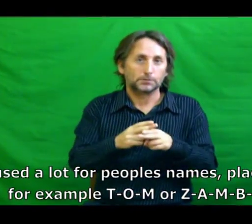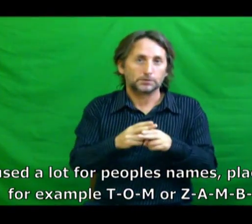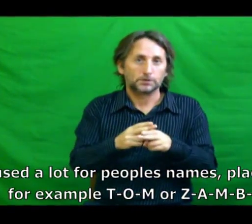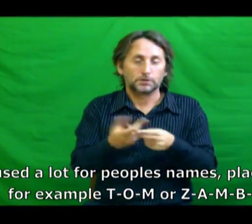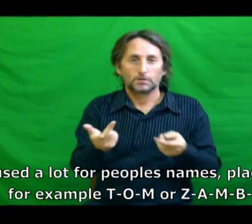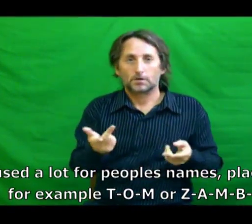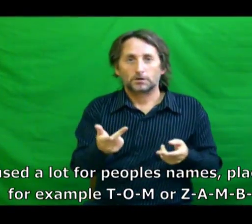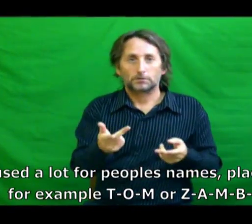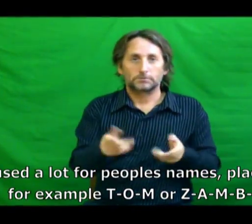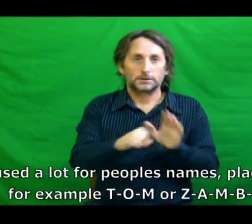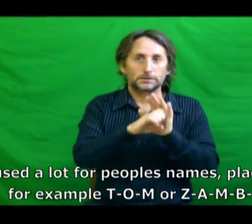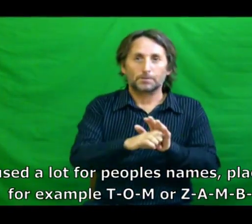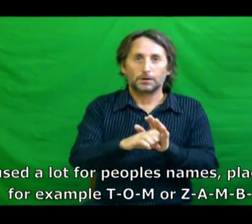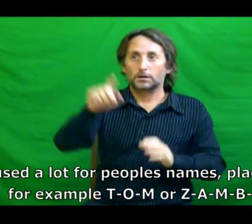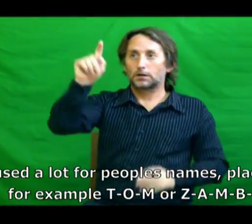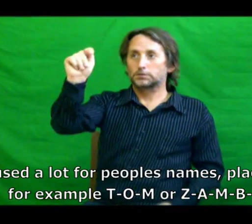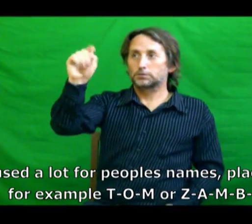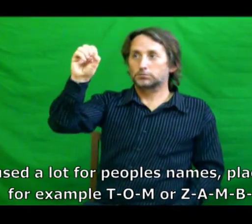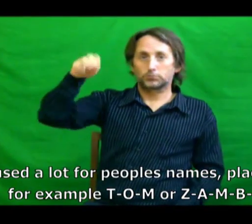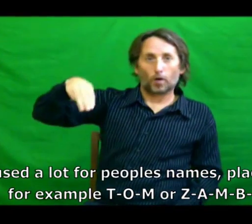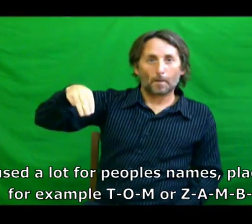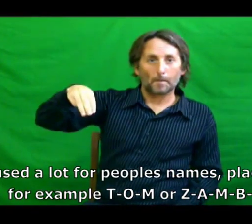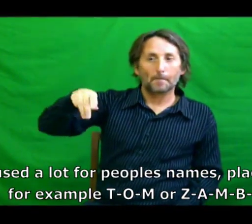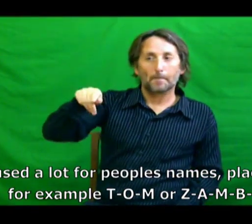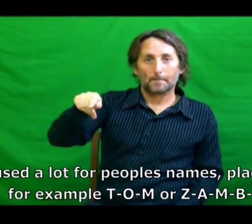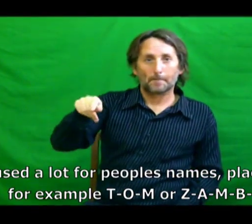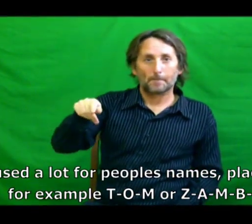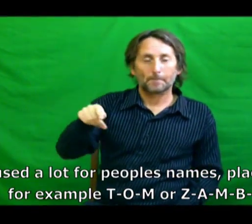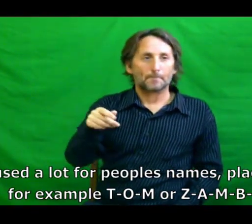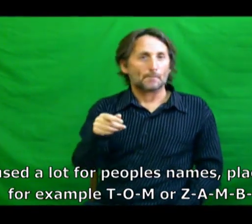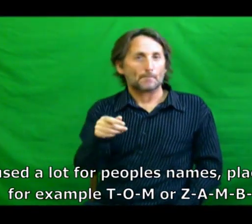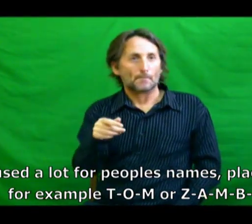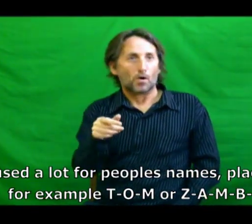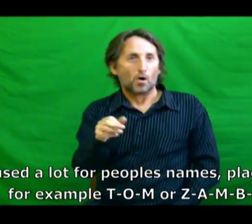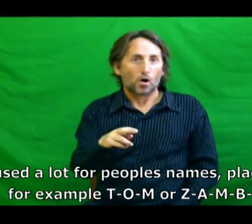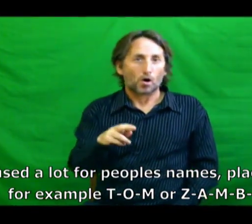example, TOM, Tom, or ZAMBIA, Zambia.